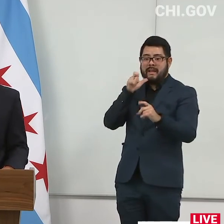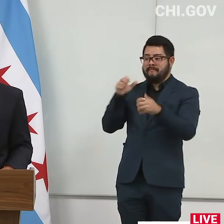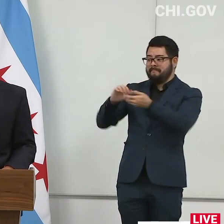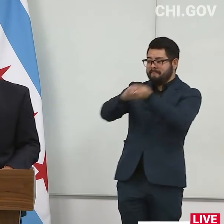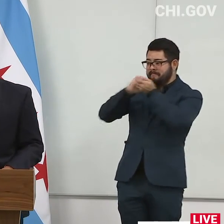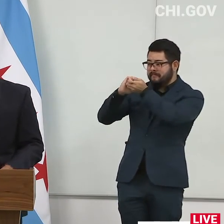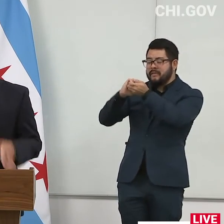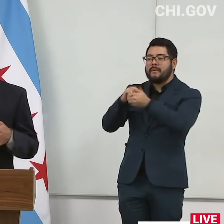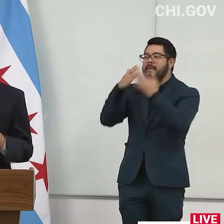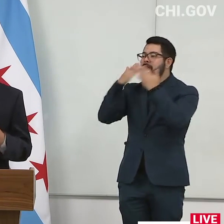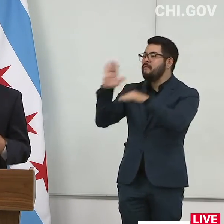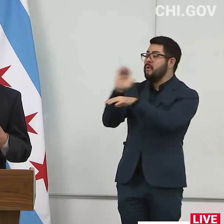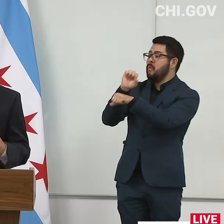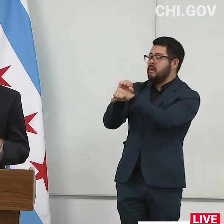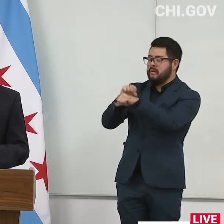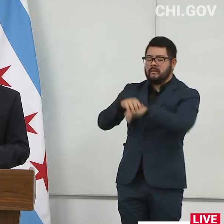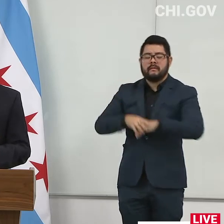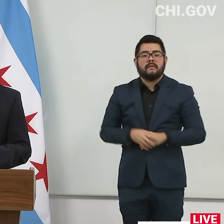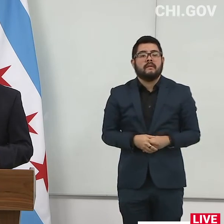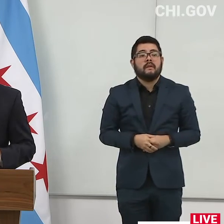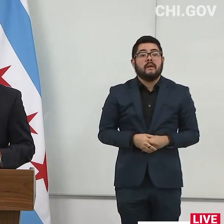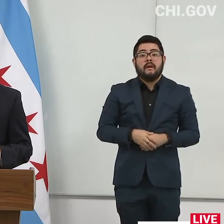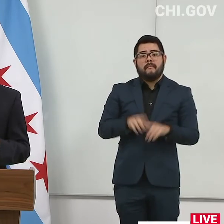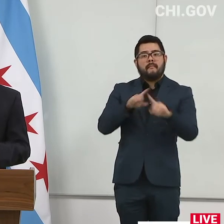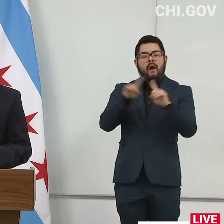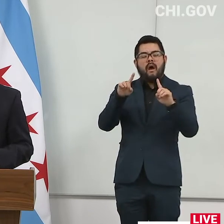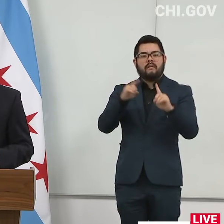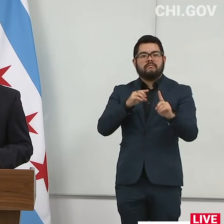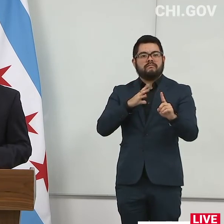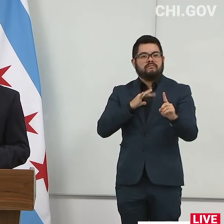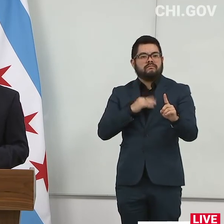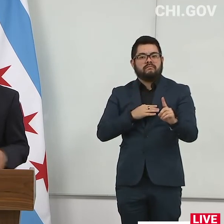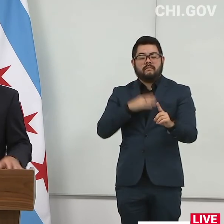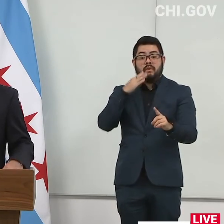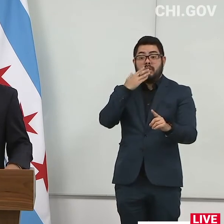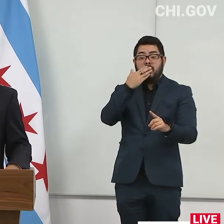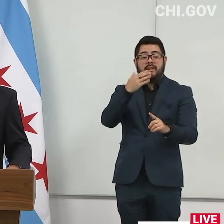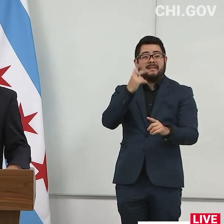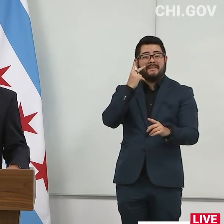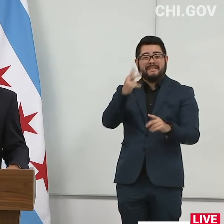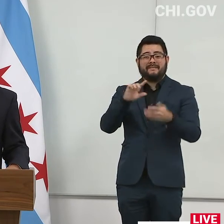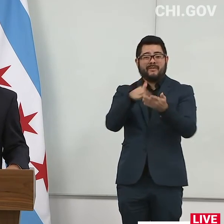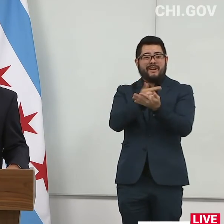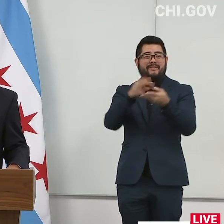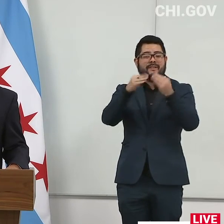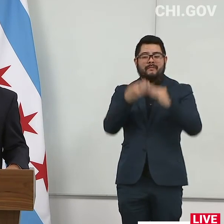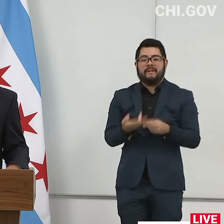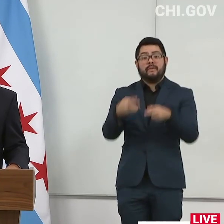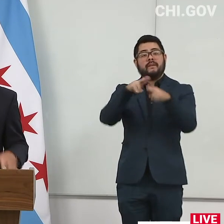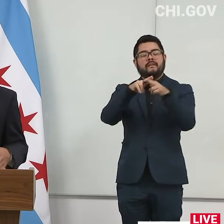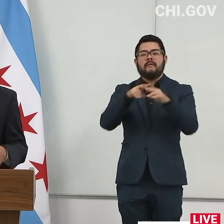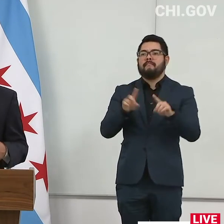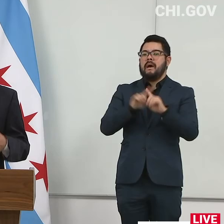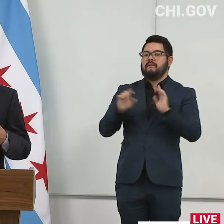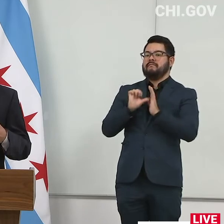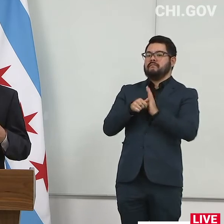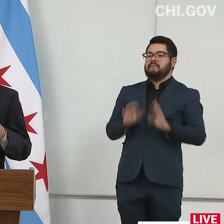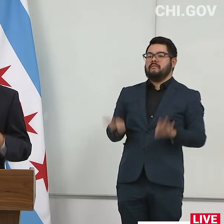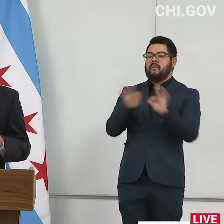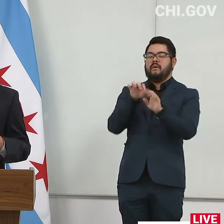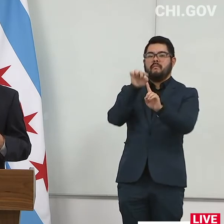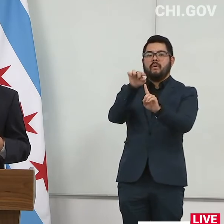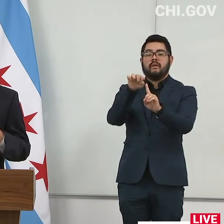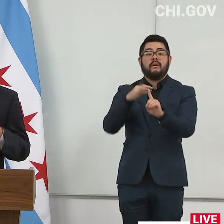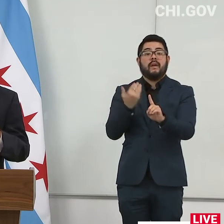great work that you do. But it is great to see graduation rates continue to increase. But the one thing that is really important is to see